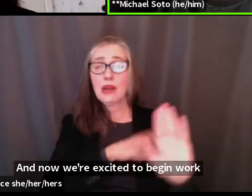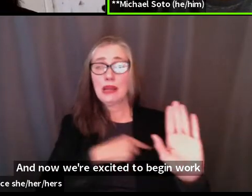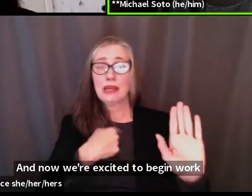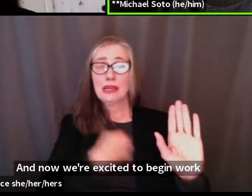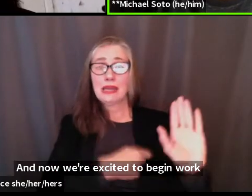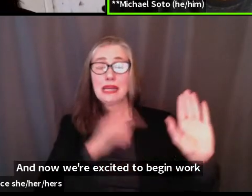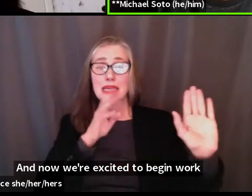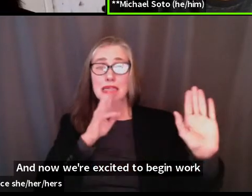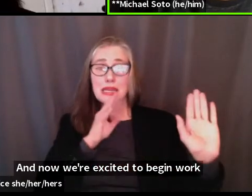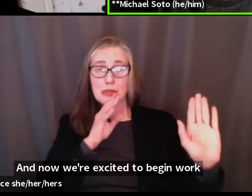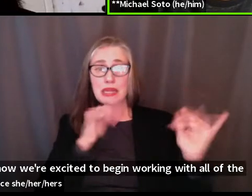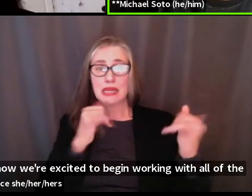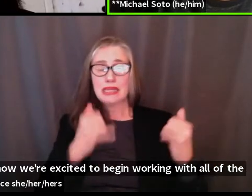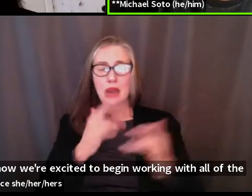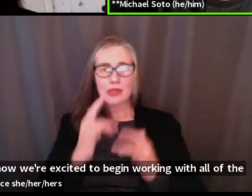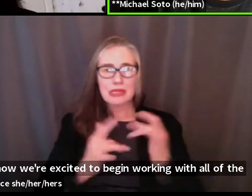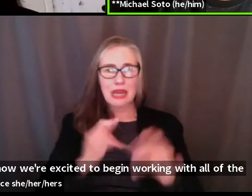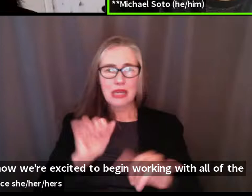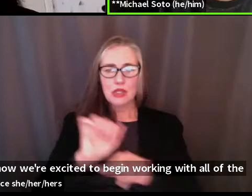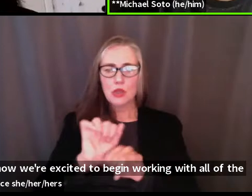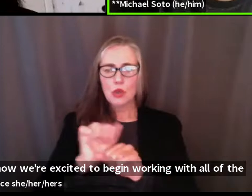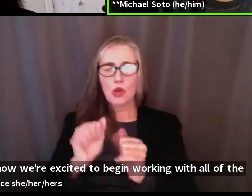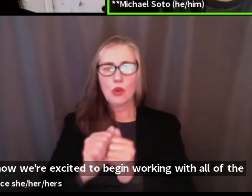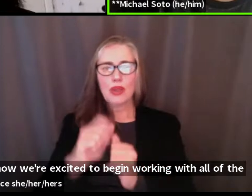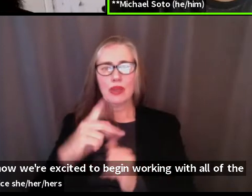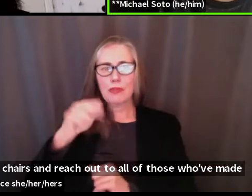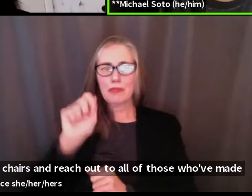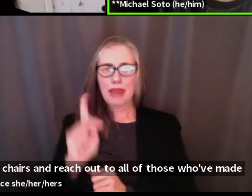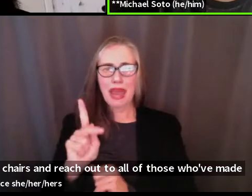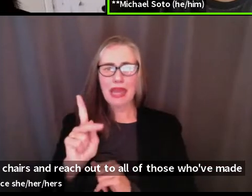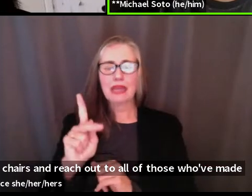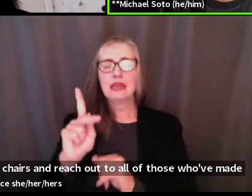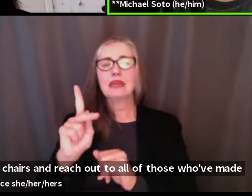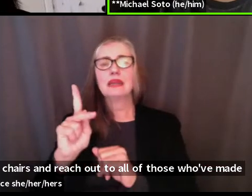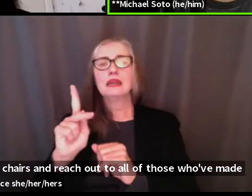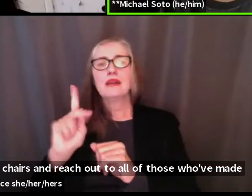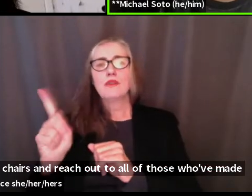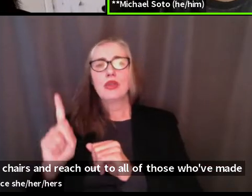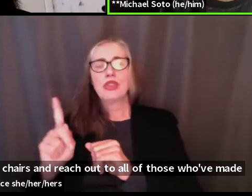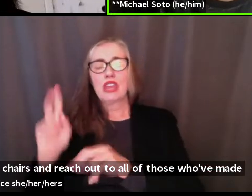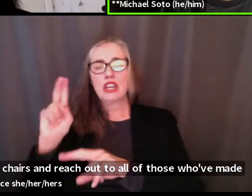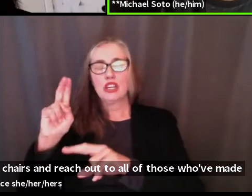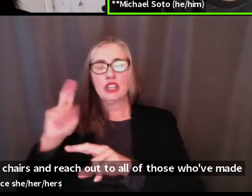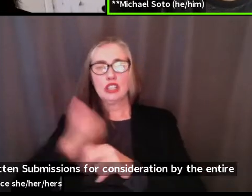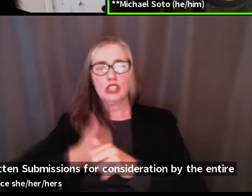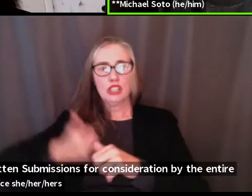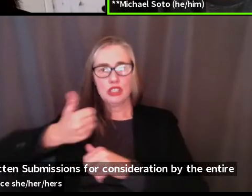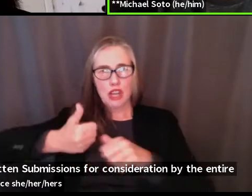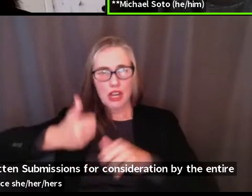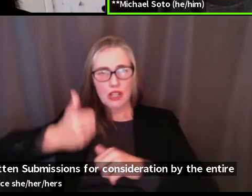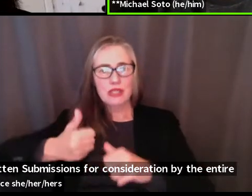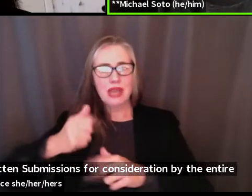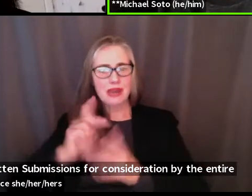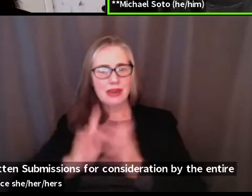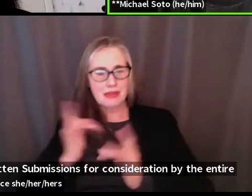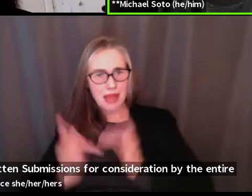plank chairs and reach out to all of those who've made written submissions for consideration by the entire committee. And then lastly, I just want to